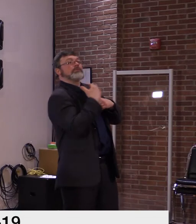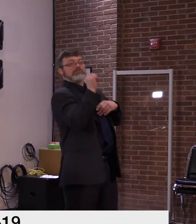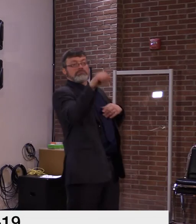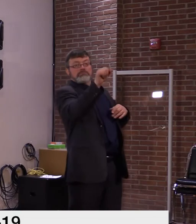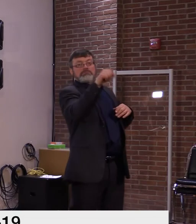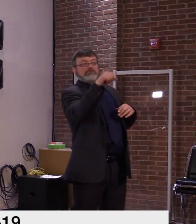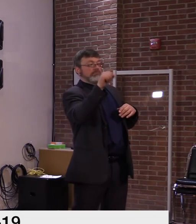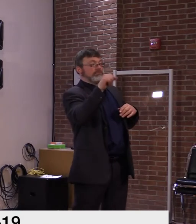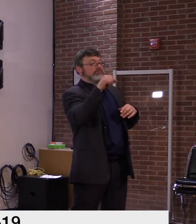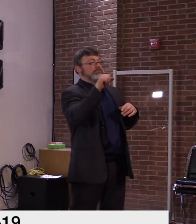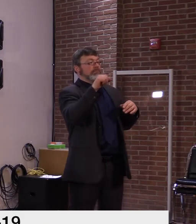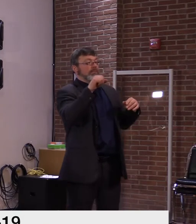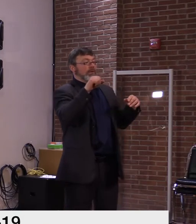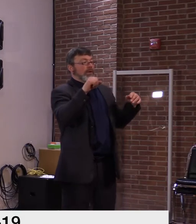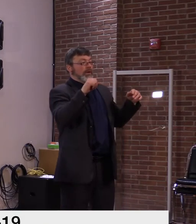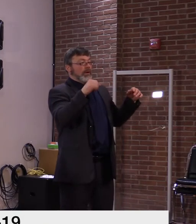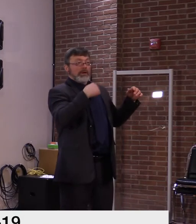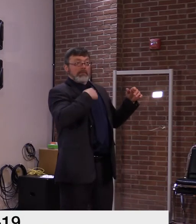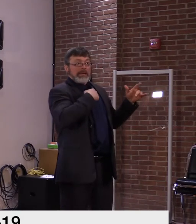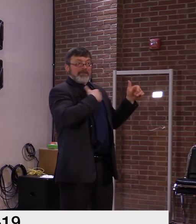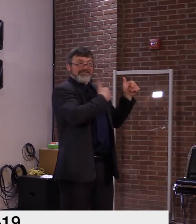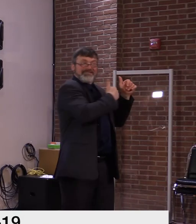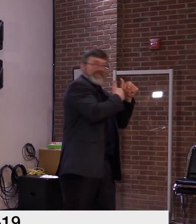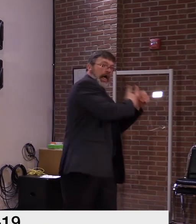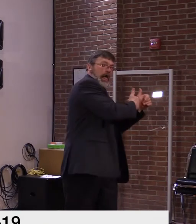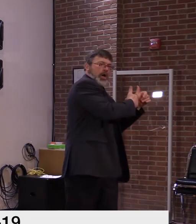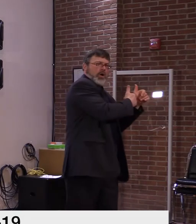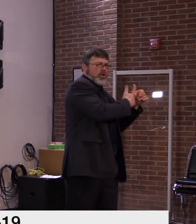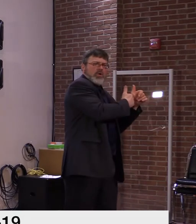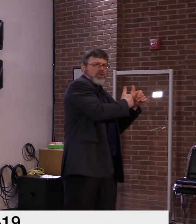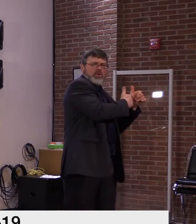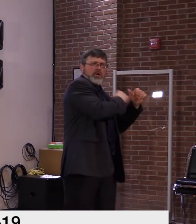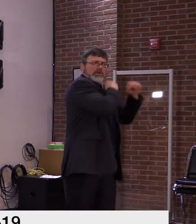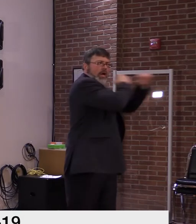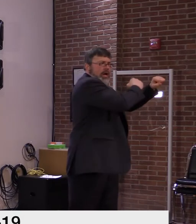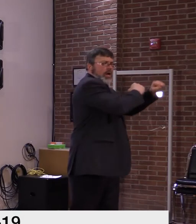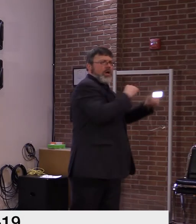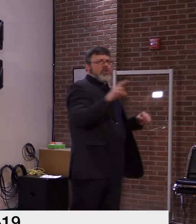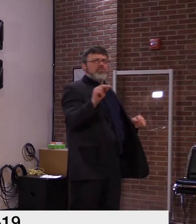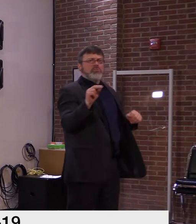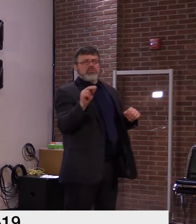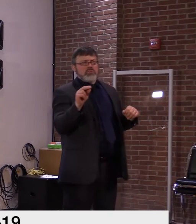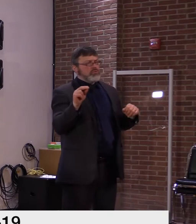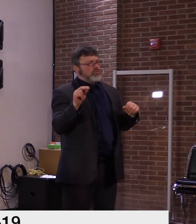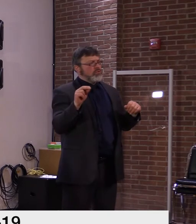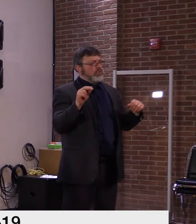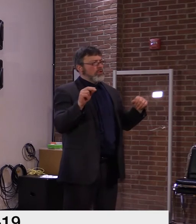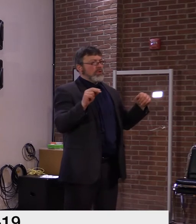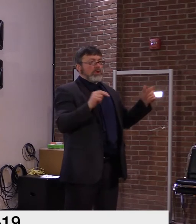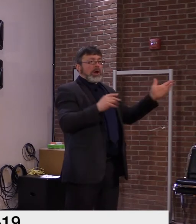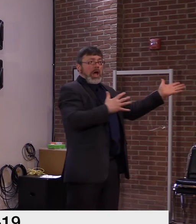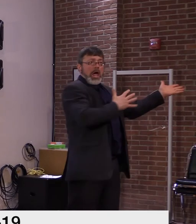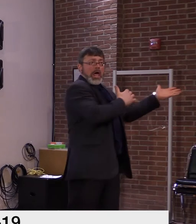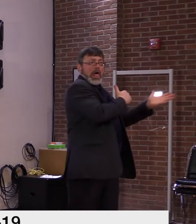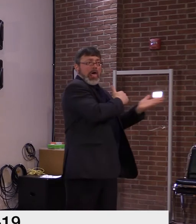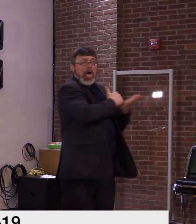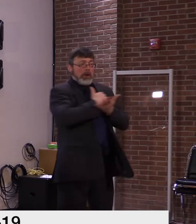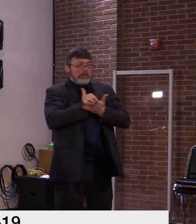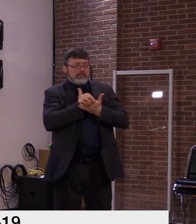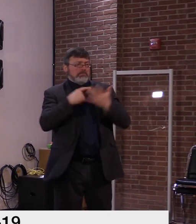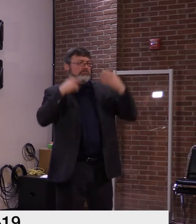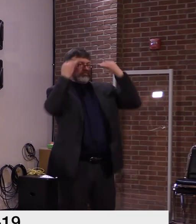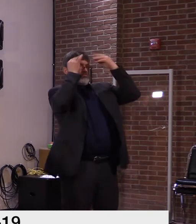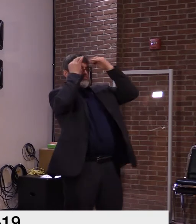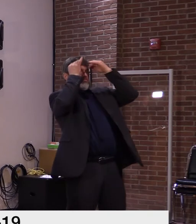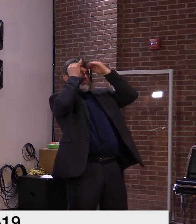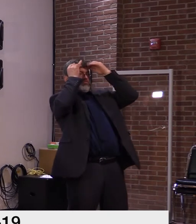take that information as we have all along. We think the CDC guidance is extremely helpful, but we evaluate it for ourselves and definitely look